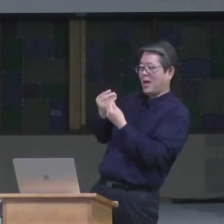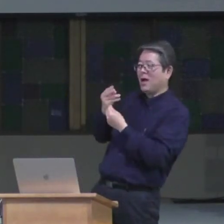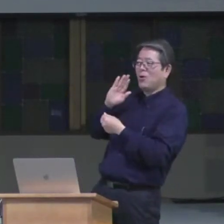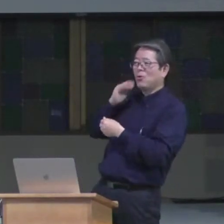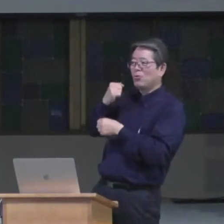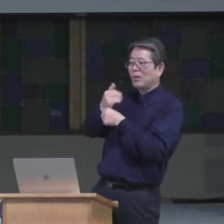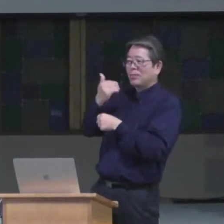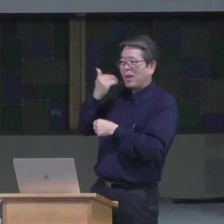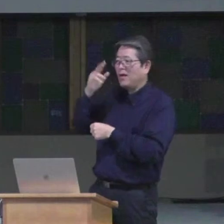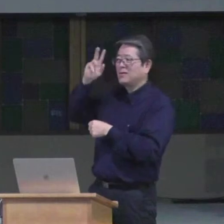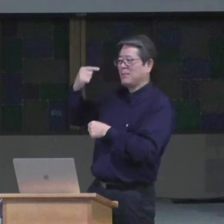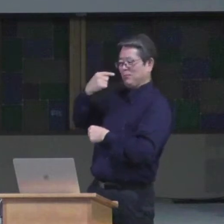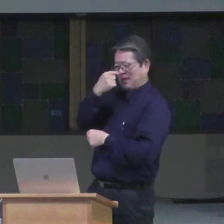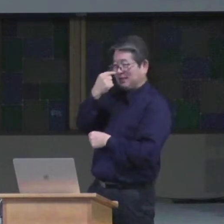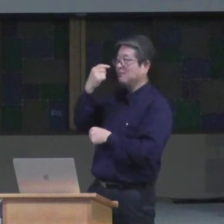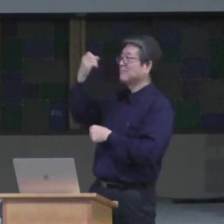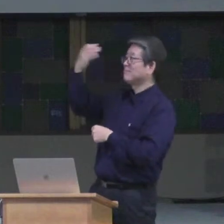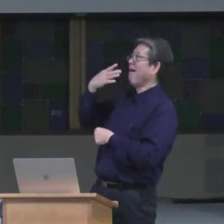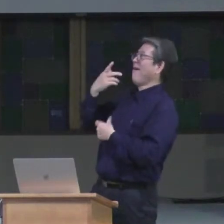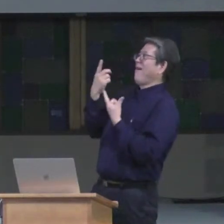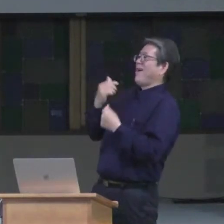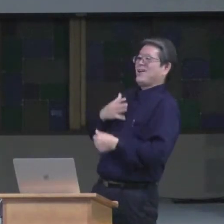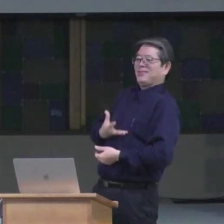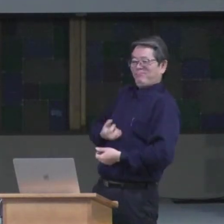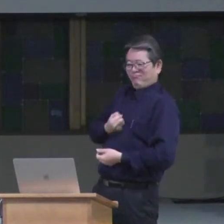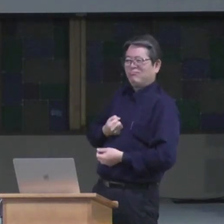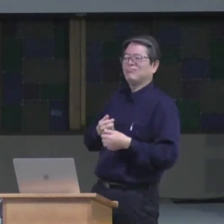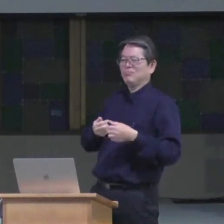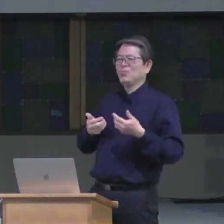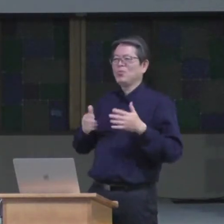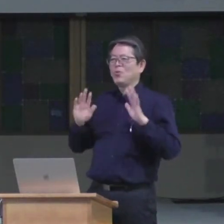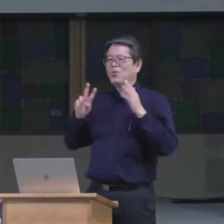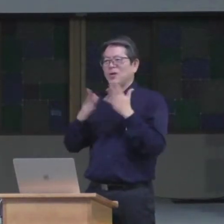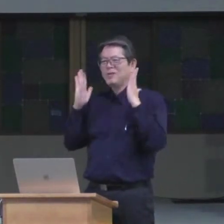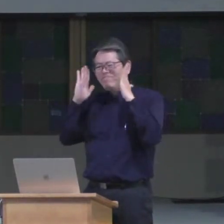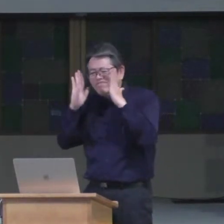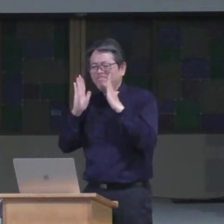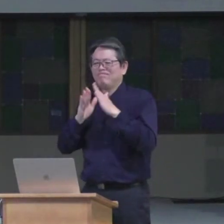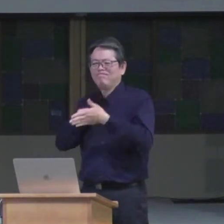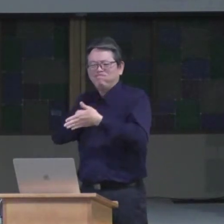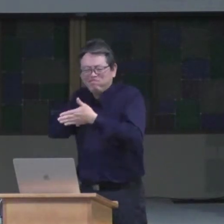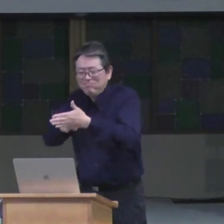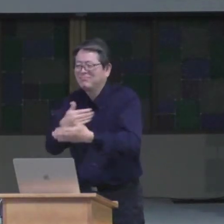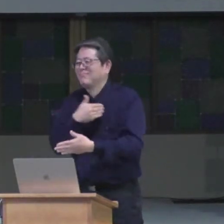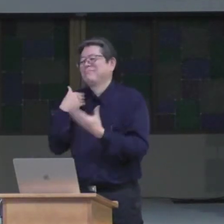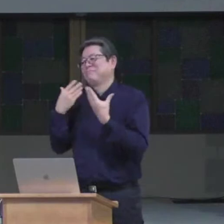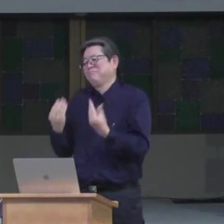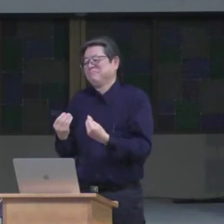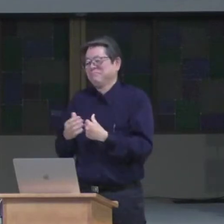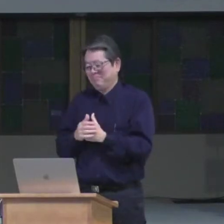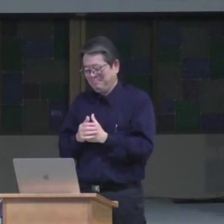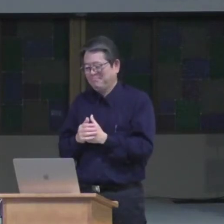that bad, horrible language that doesn't deserve God's word, then we wouldn't have